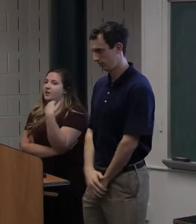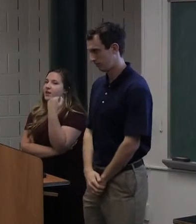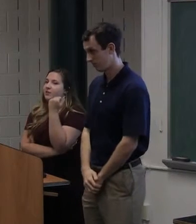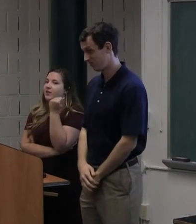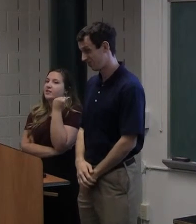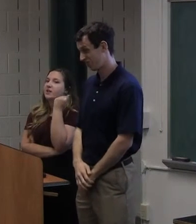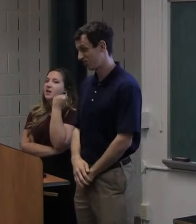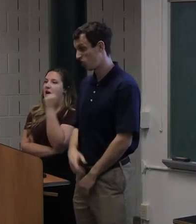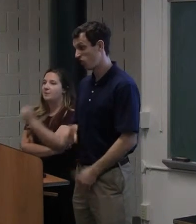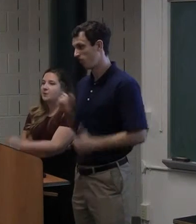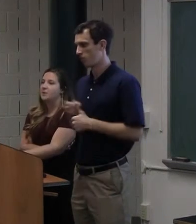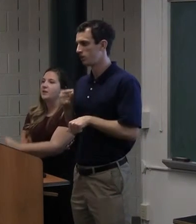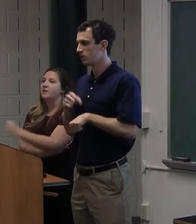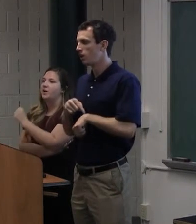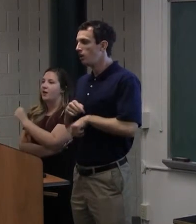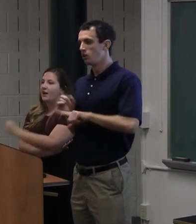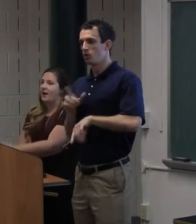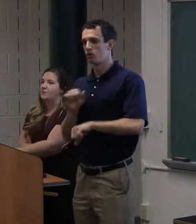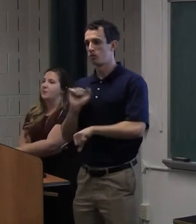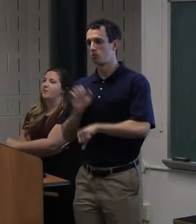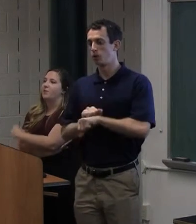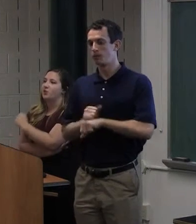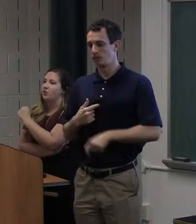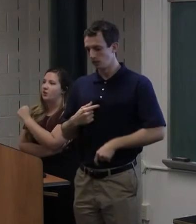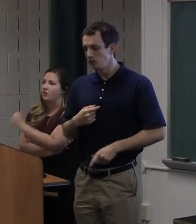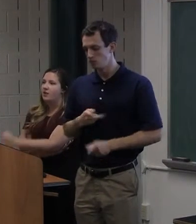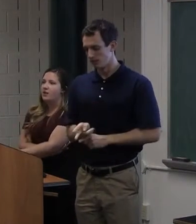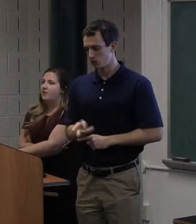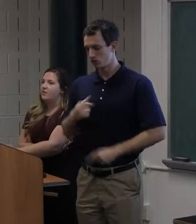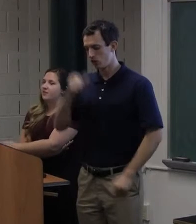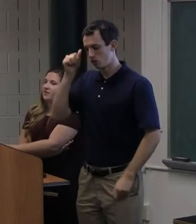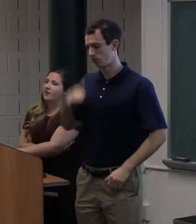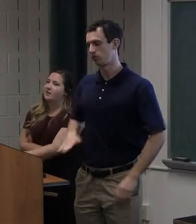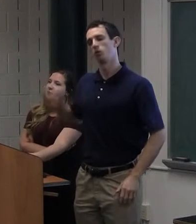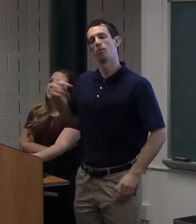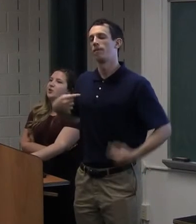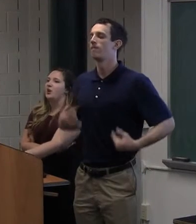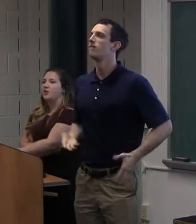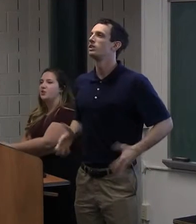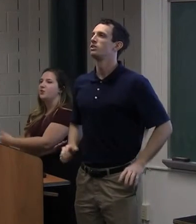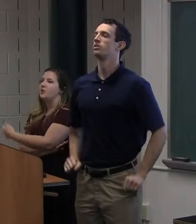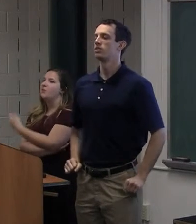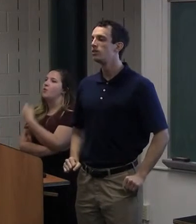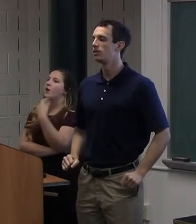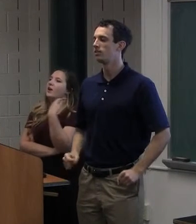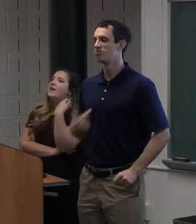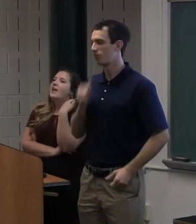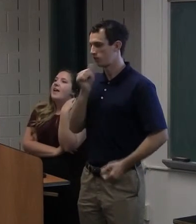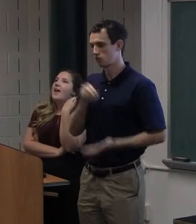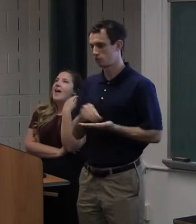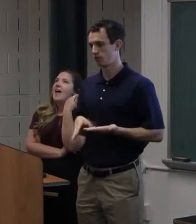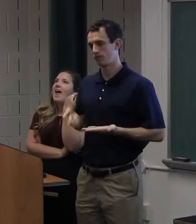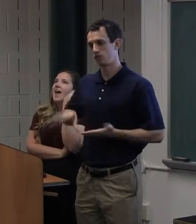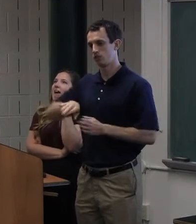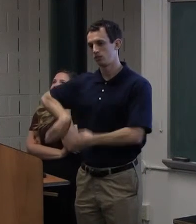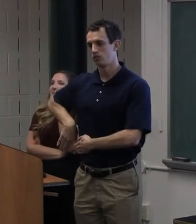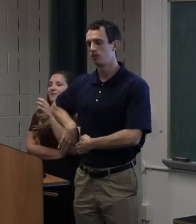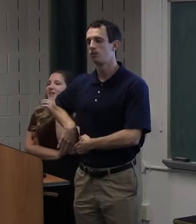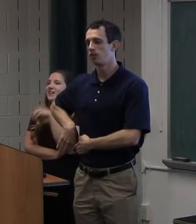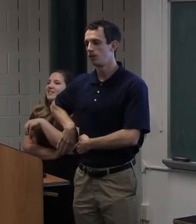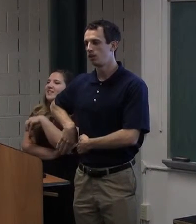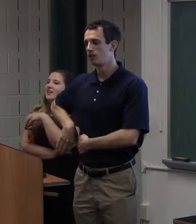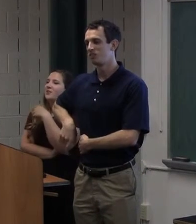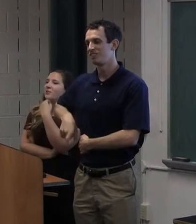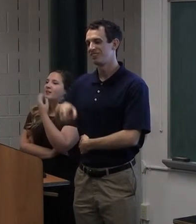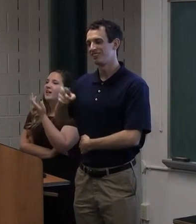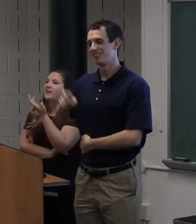out in the community and you realize, I'm supposed to be an adult now, I have to be professional, this is not acceptable, you're not a student anymore. And you